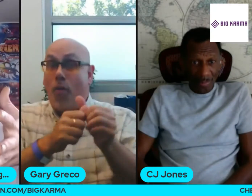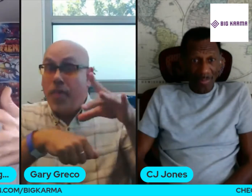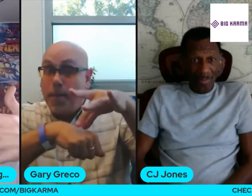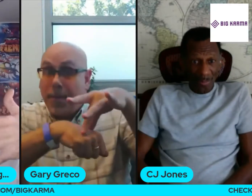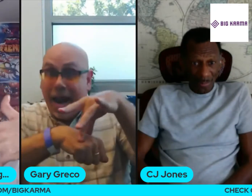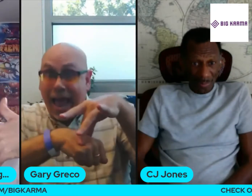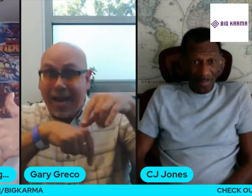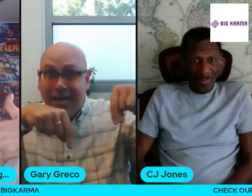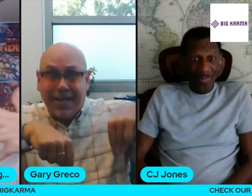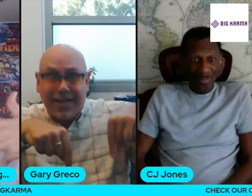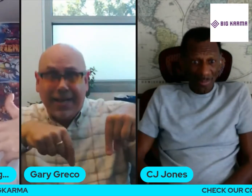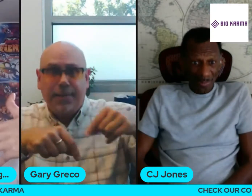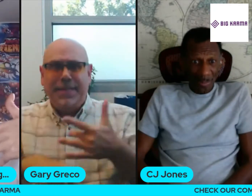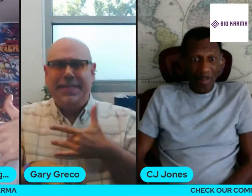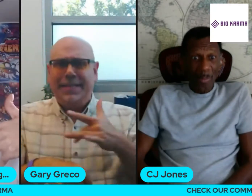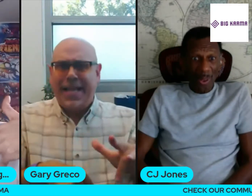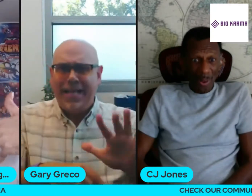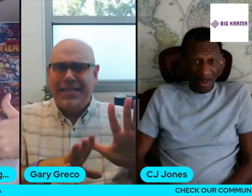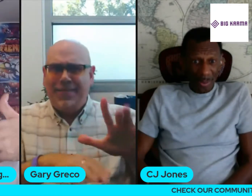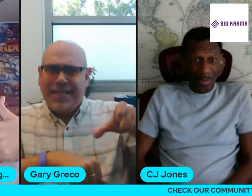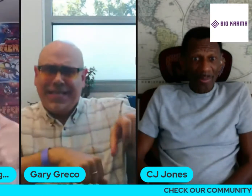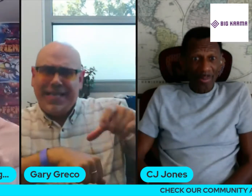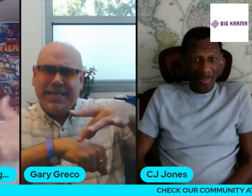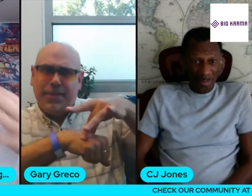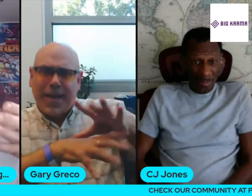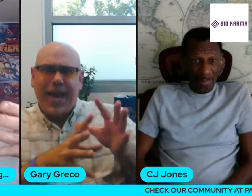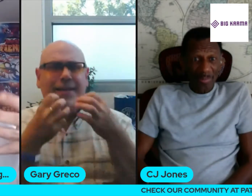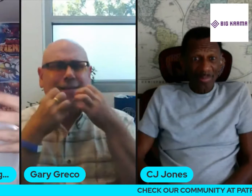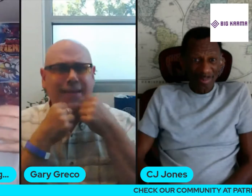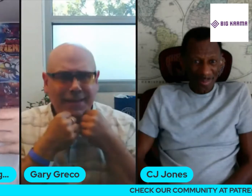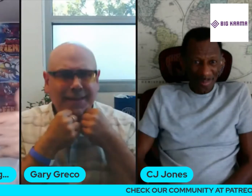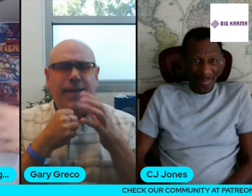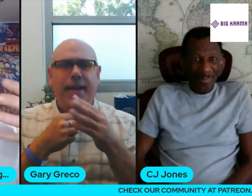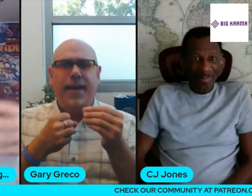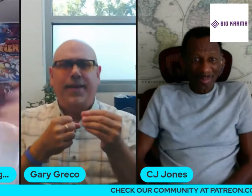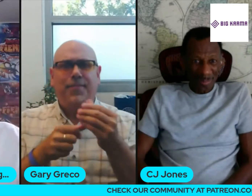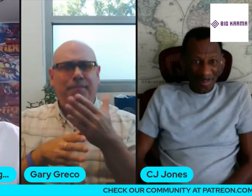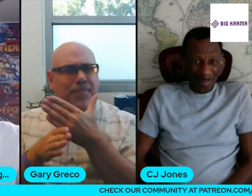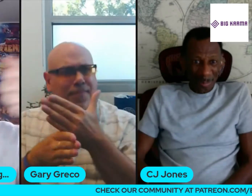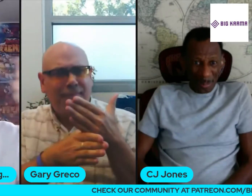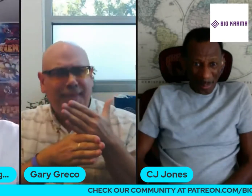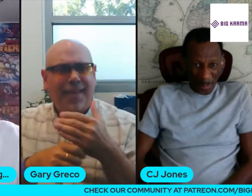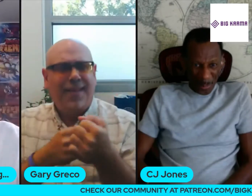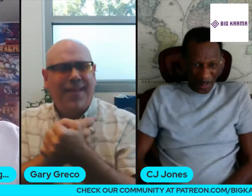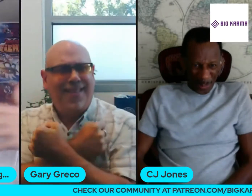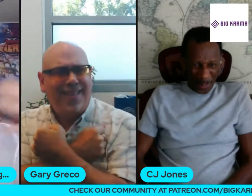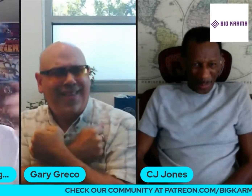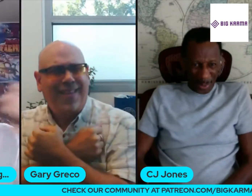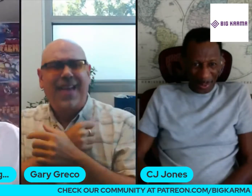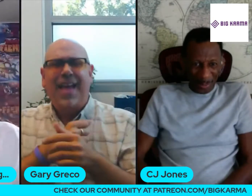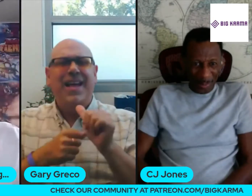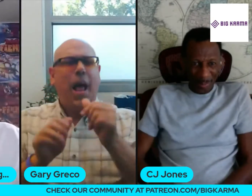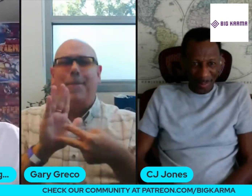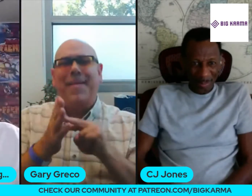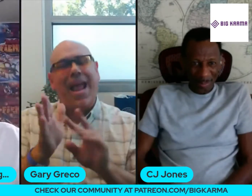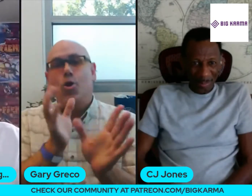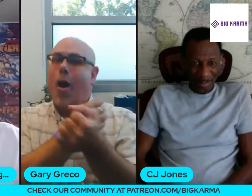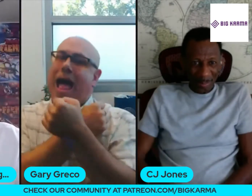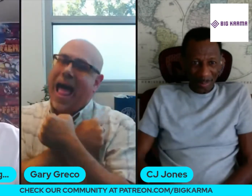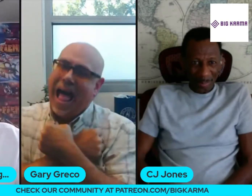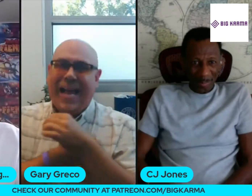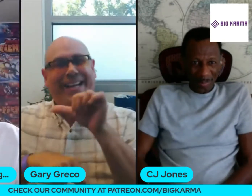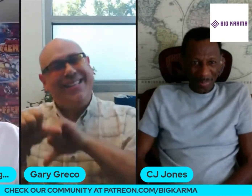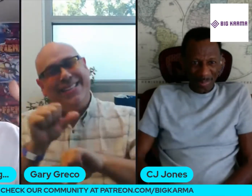the others, and experiencing love, which doesn't mean we need to hug each other and be nice to each other all